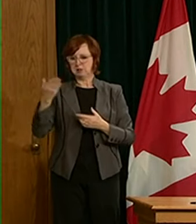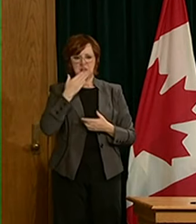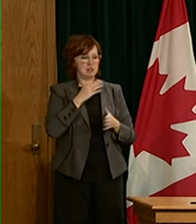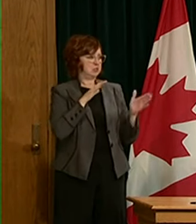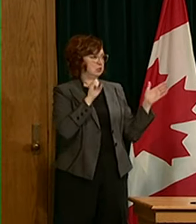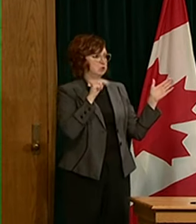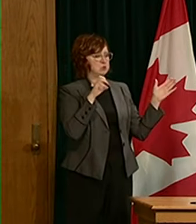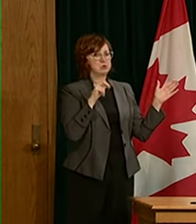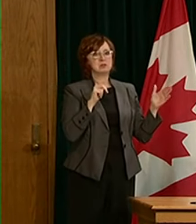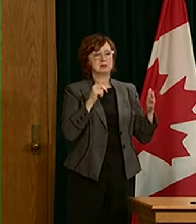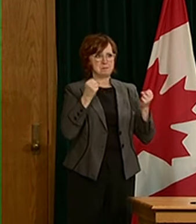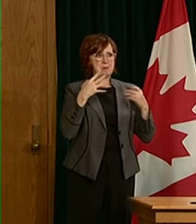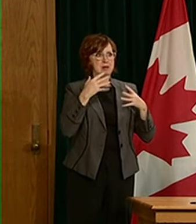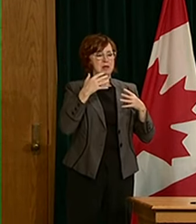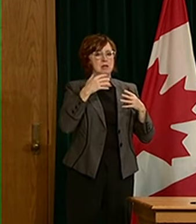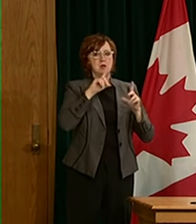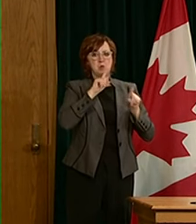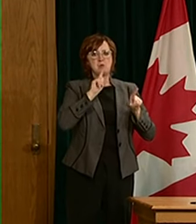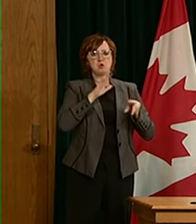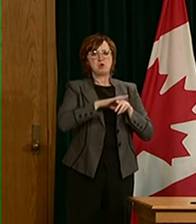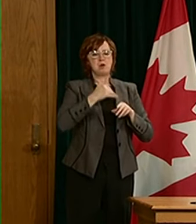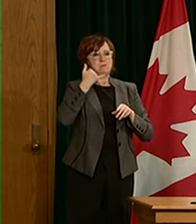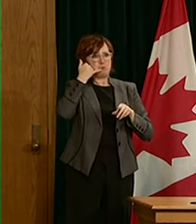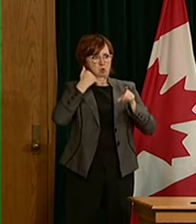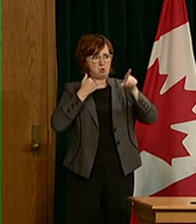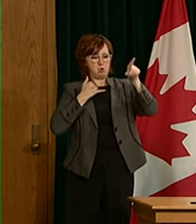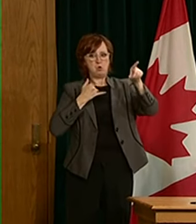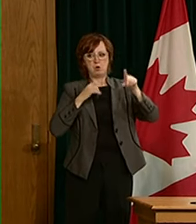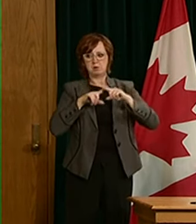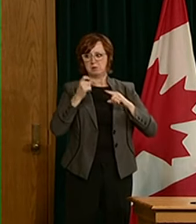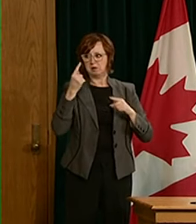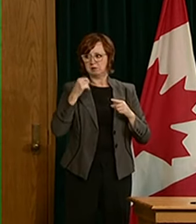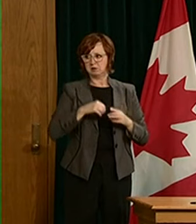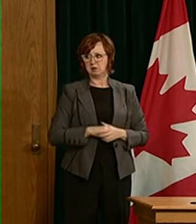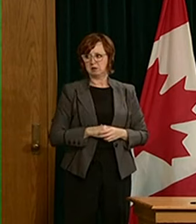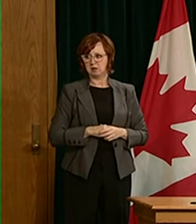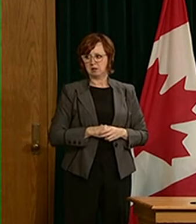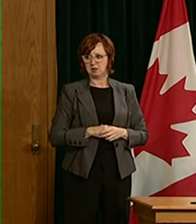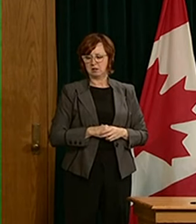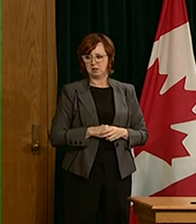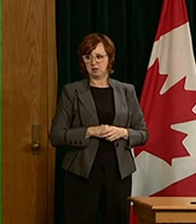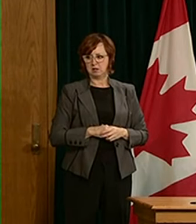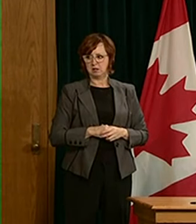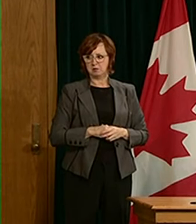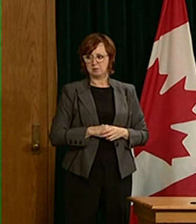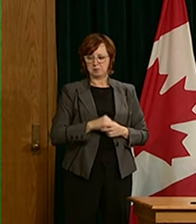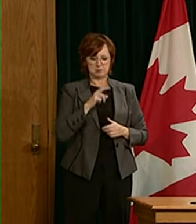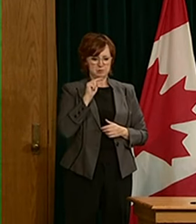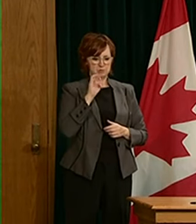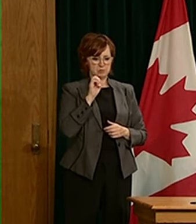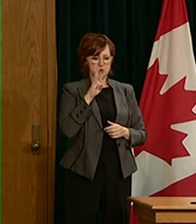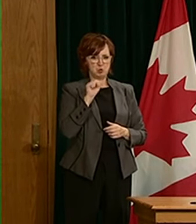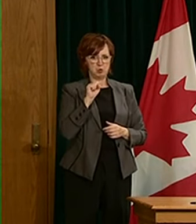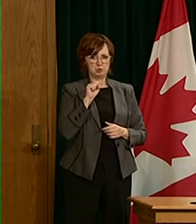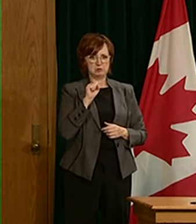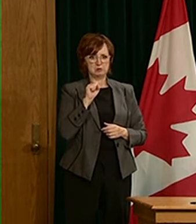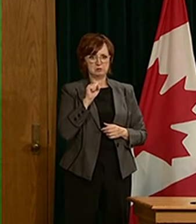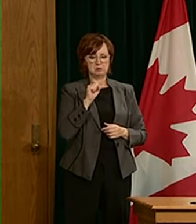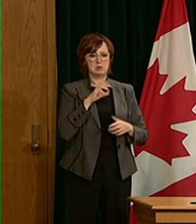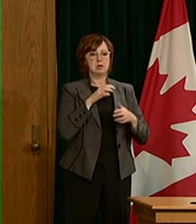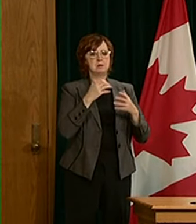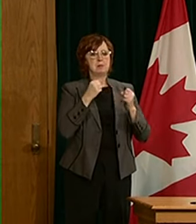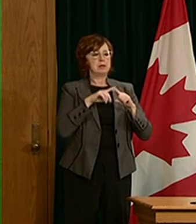line, but as this opportunity is intended for the news media, those outlets will receive preference when asking questions. There are a number of ways to ask